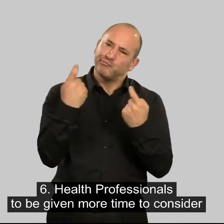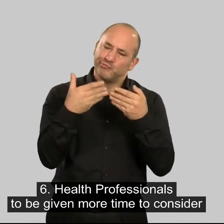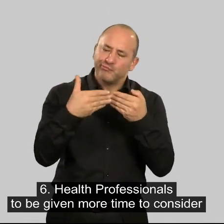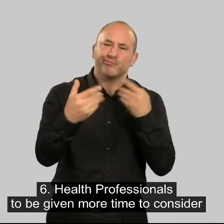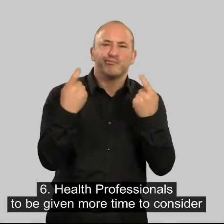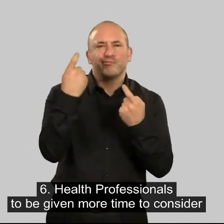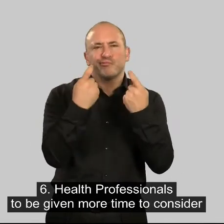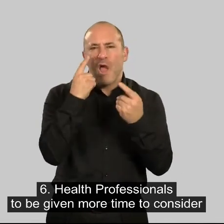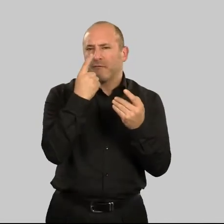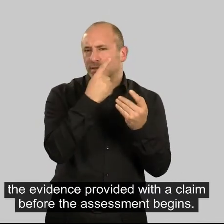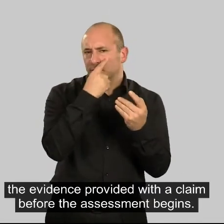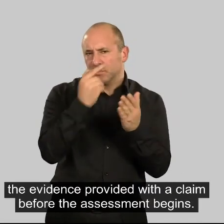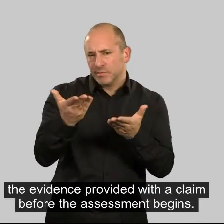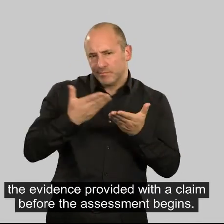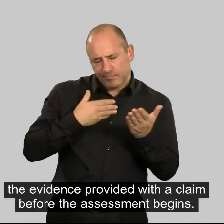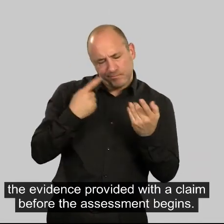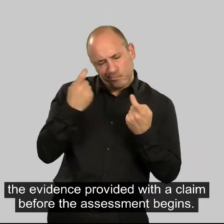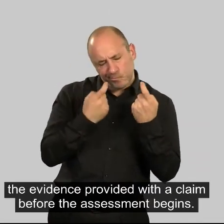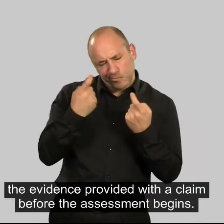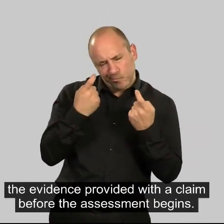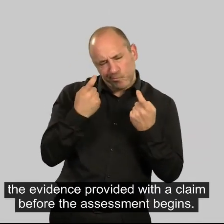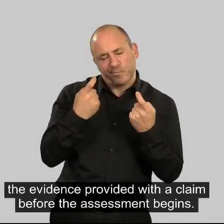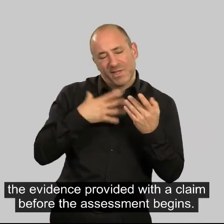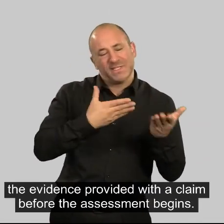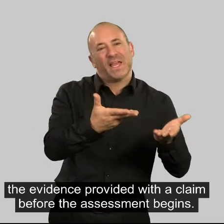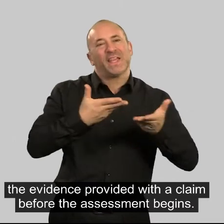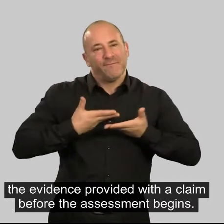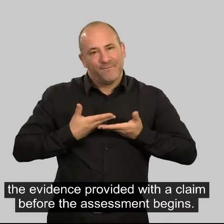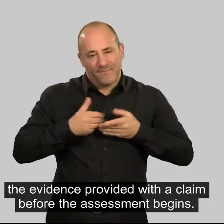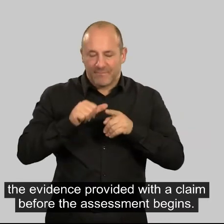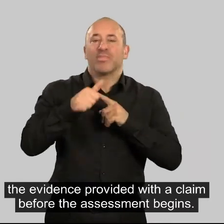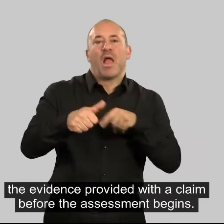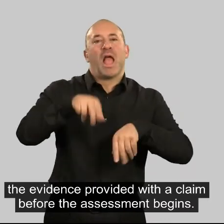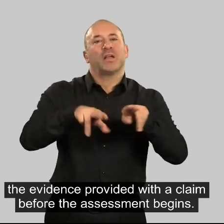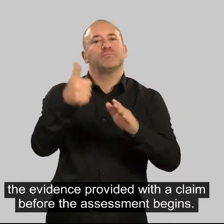claim before the assessment begins.